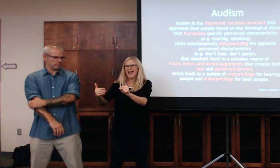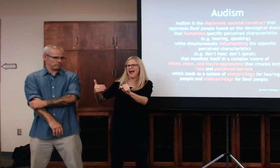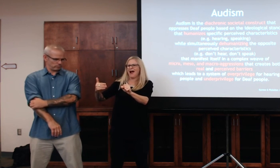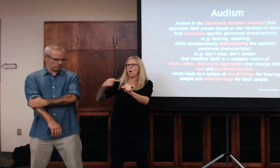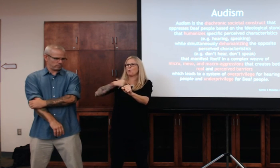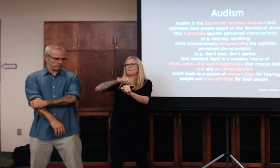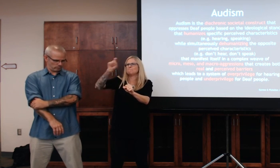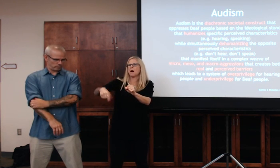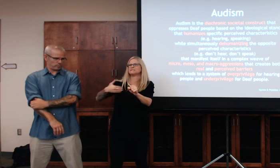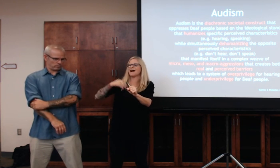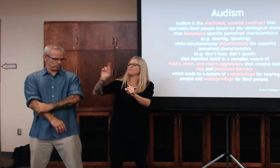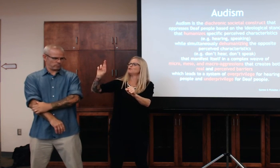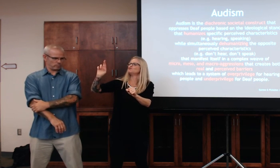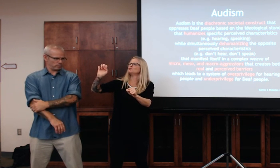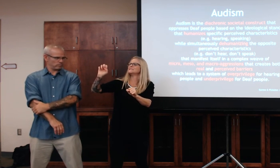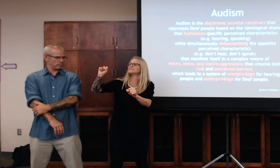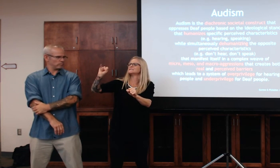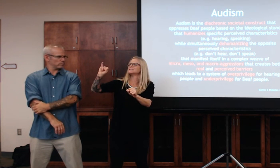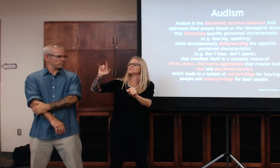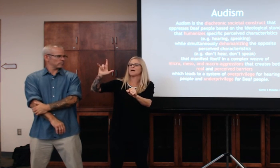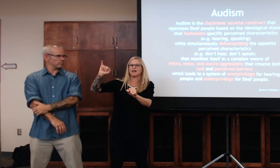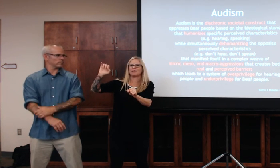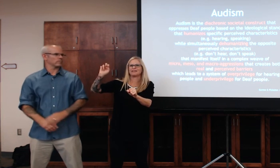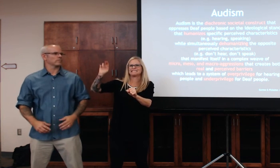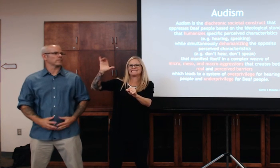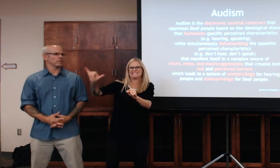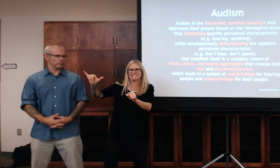system. We have to have resiliency.